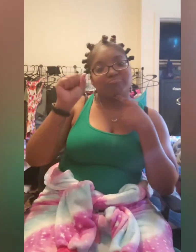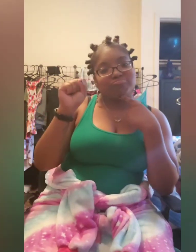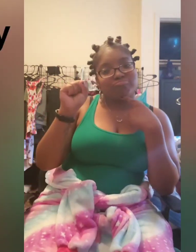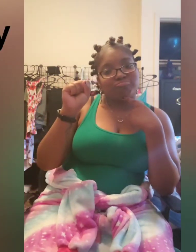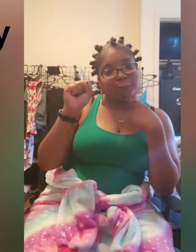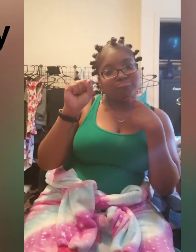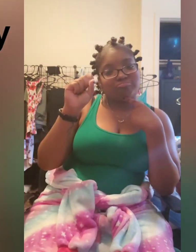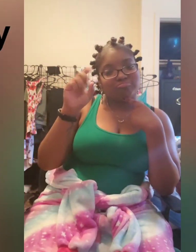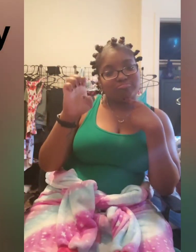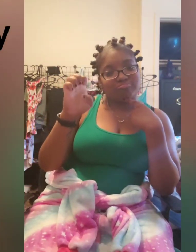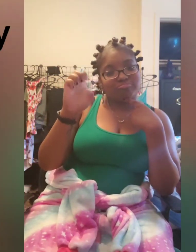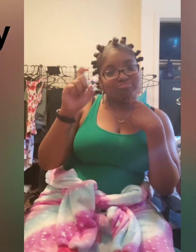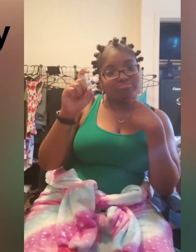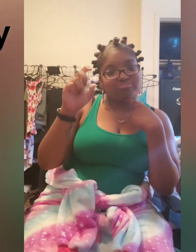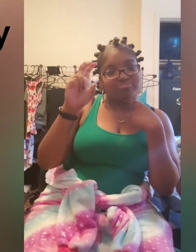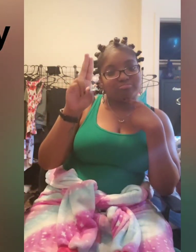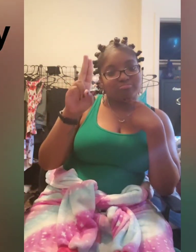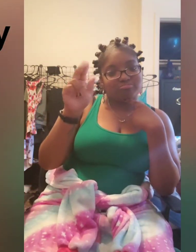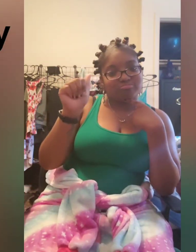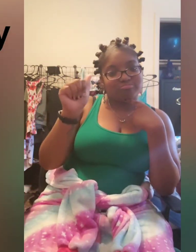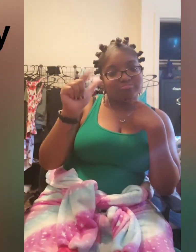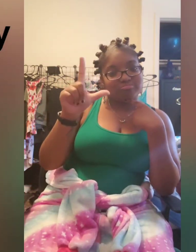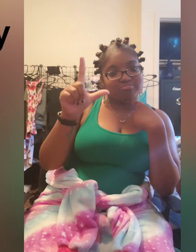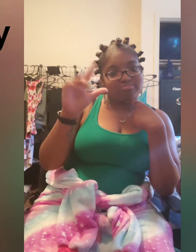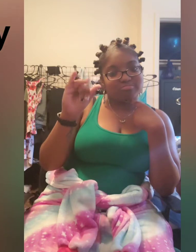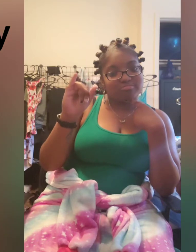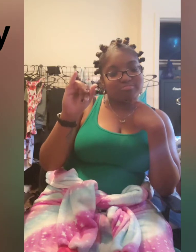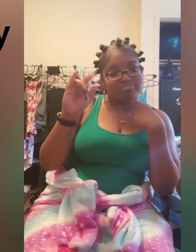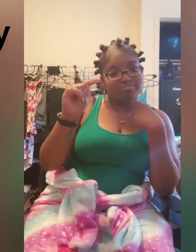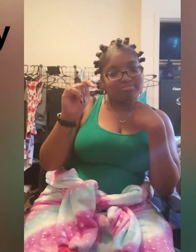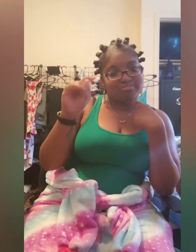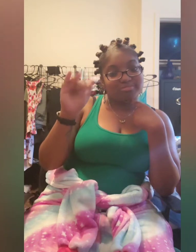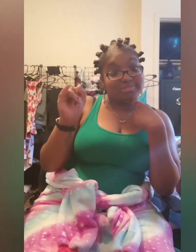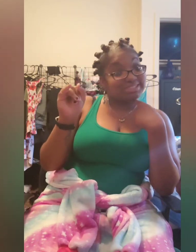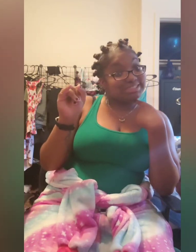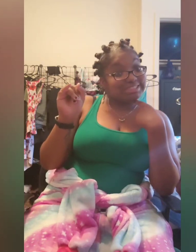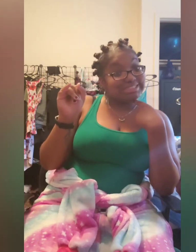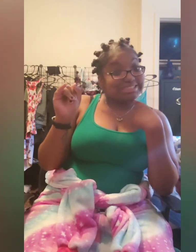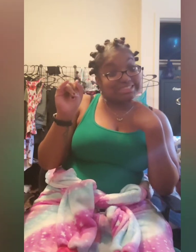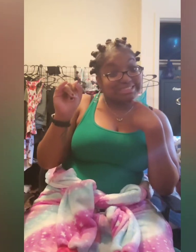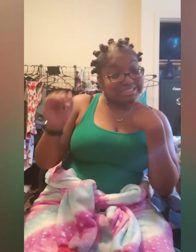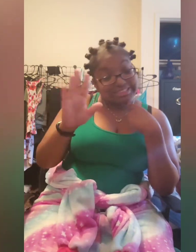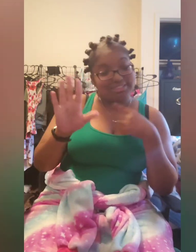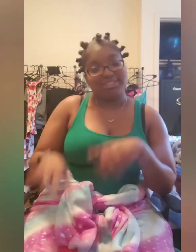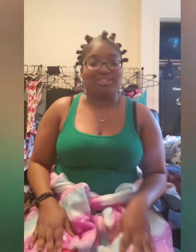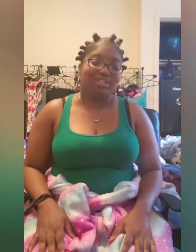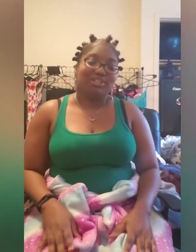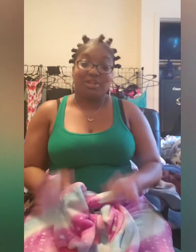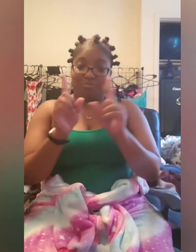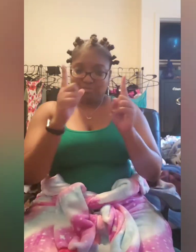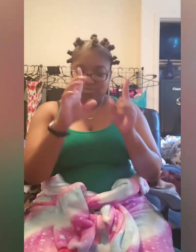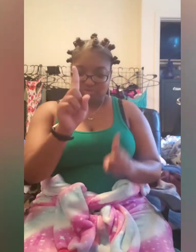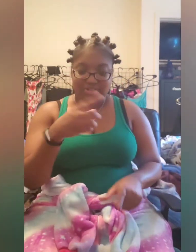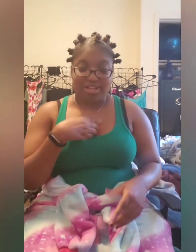Today we're going to talk about sexualities because everyone's not the same and I figured I'd